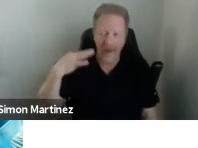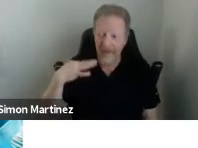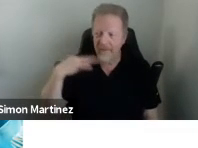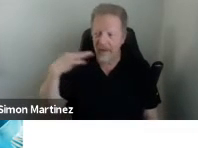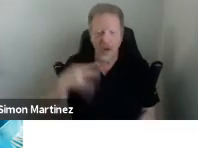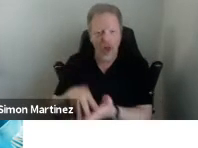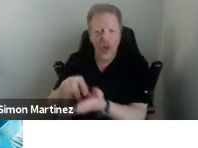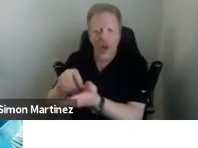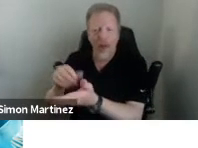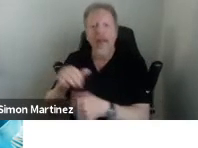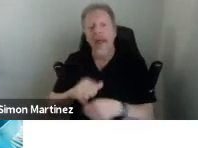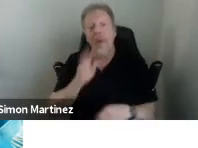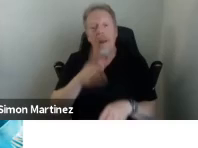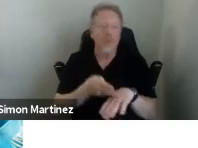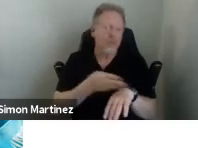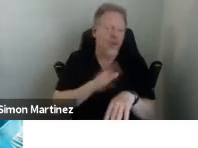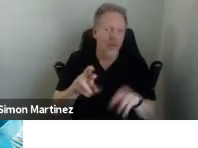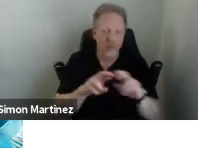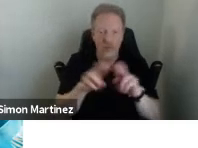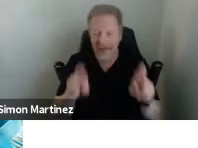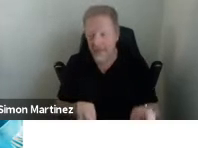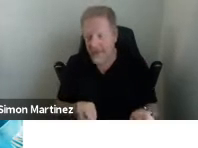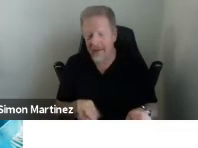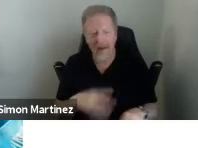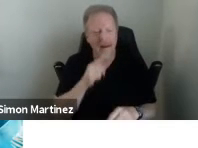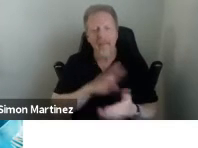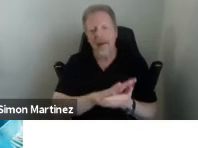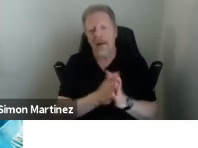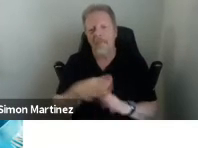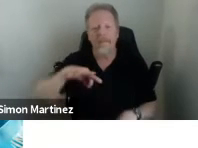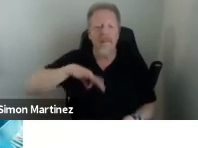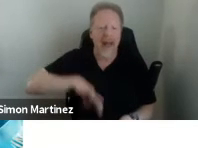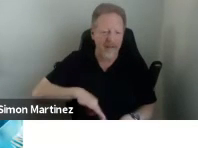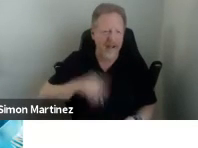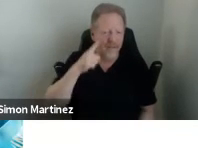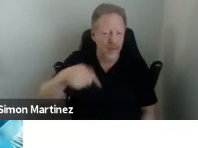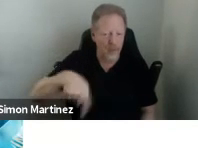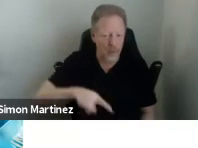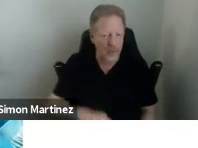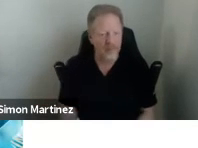really bumps up a resume and can be very advantageous.